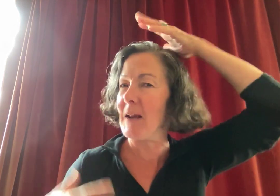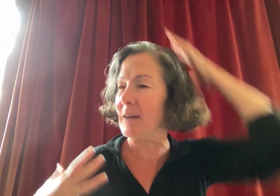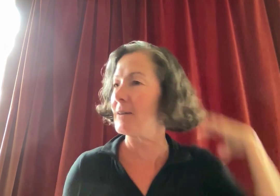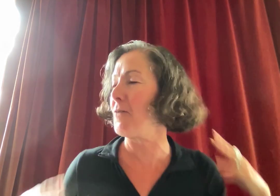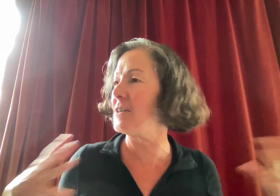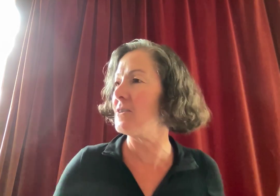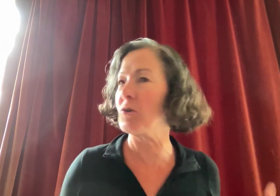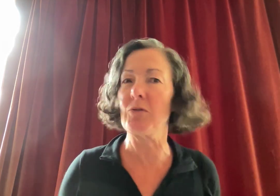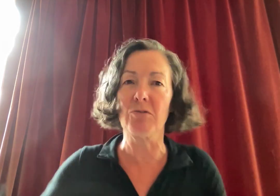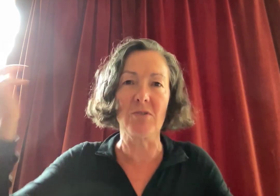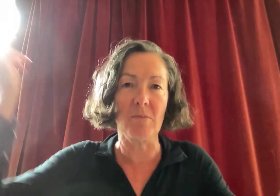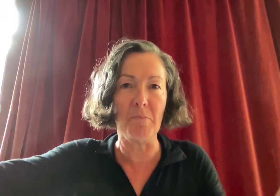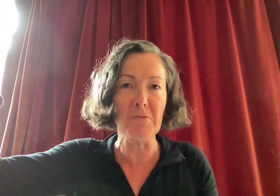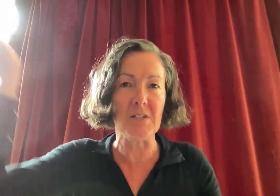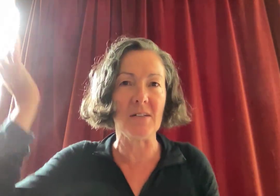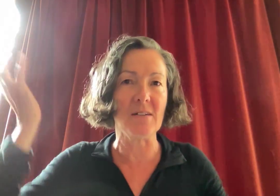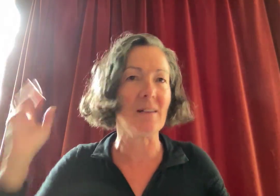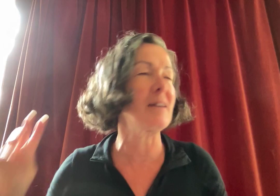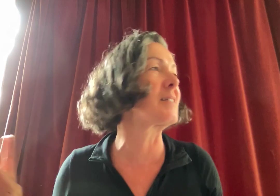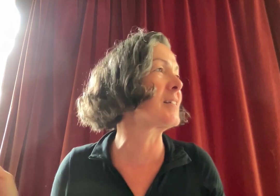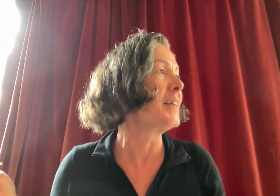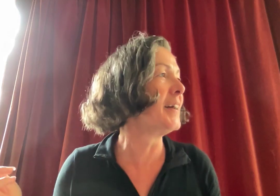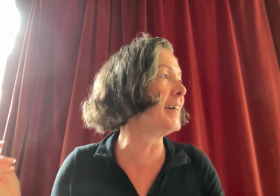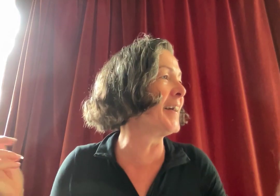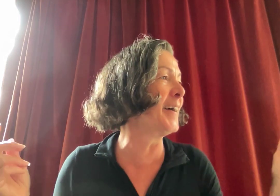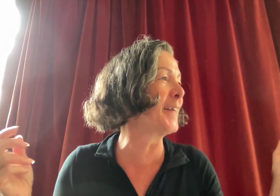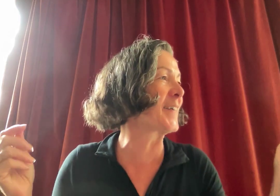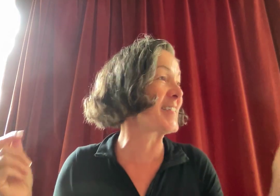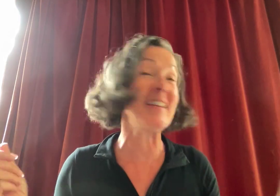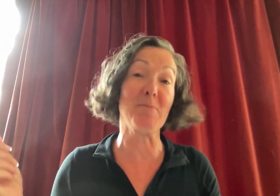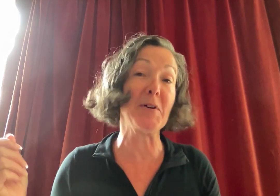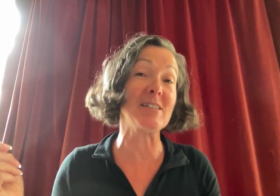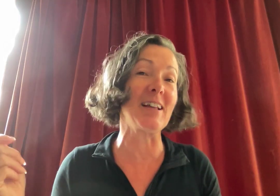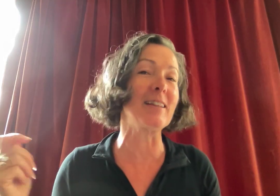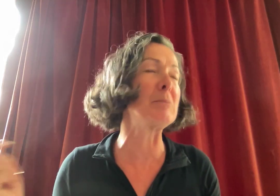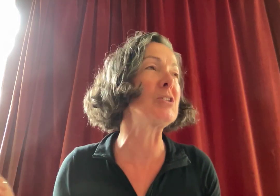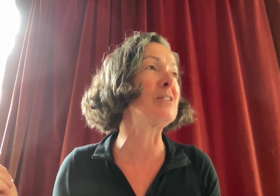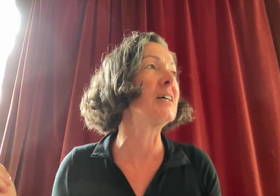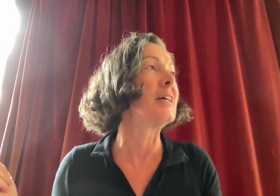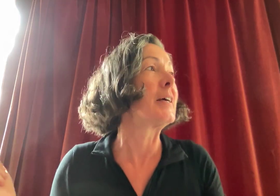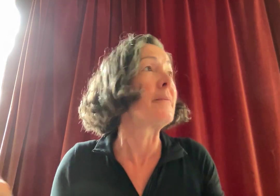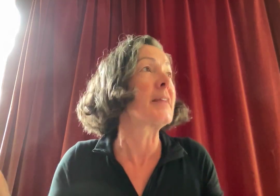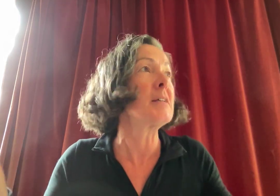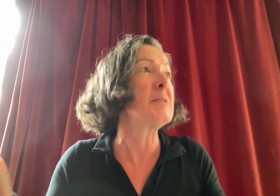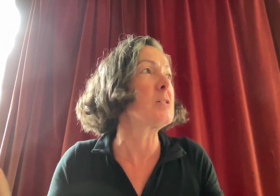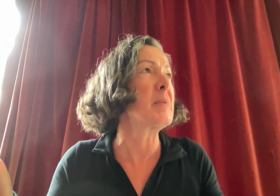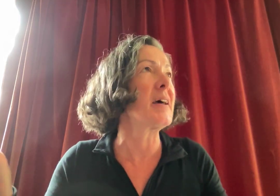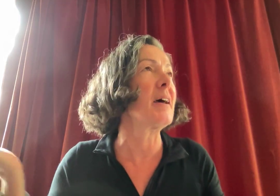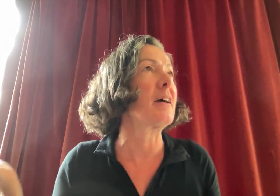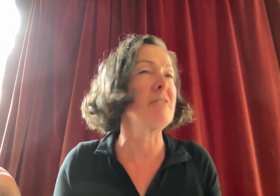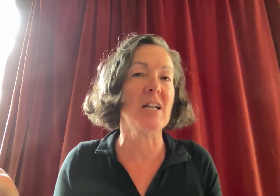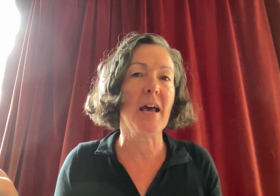like covered in squirrels and blue tits and things. Because the birds like them too. I'd just be there covered in